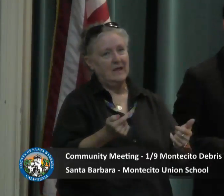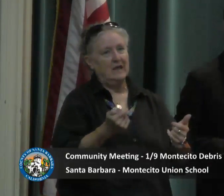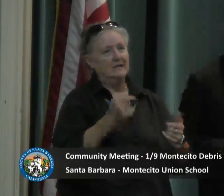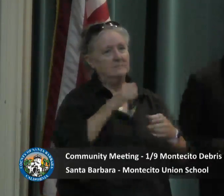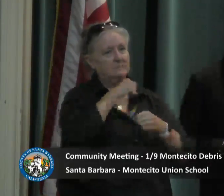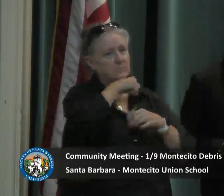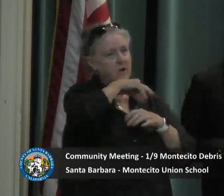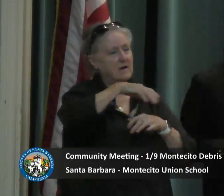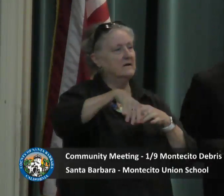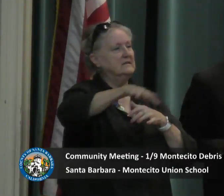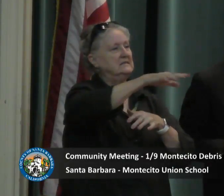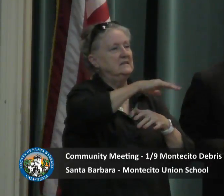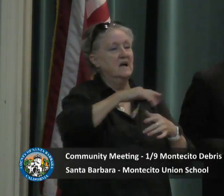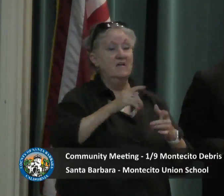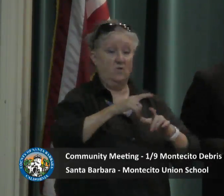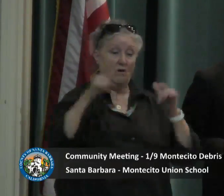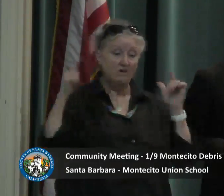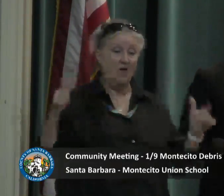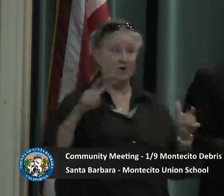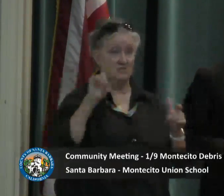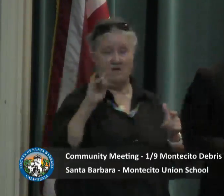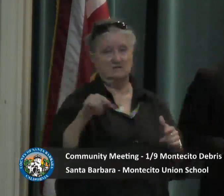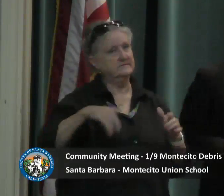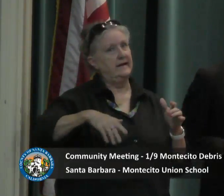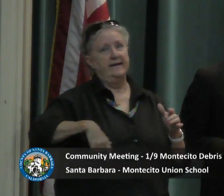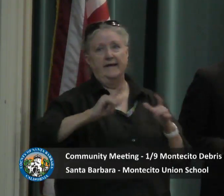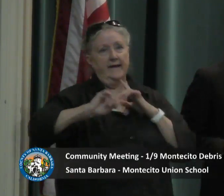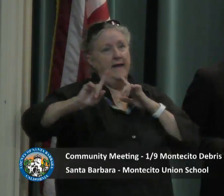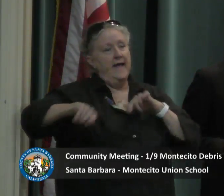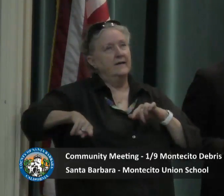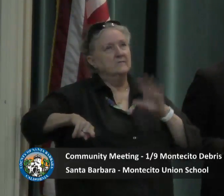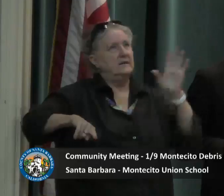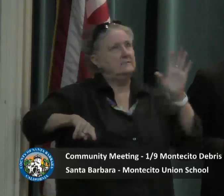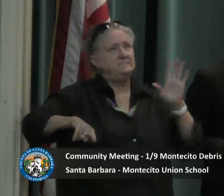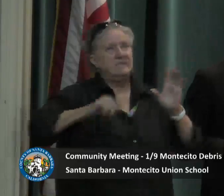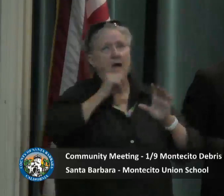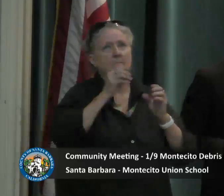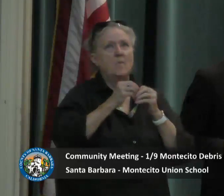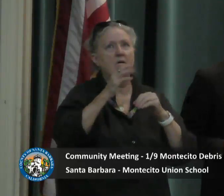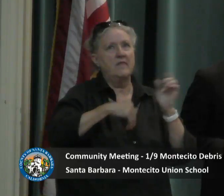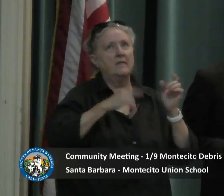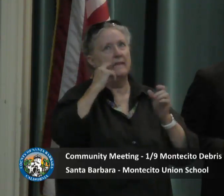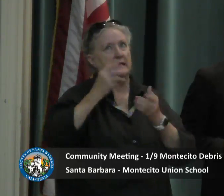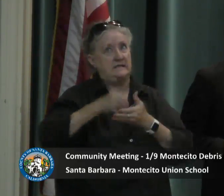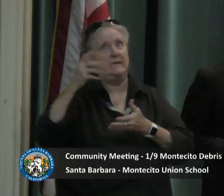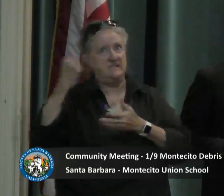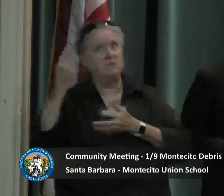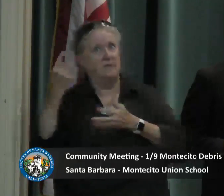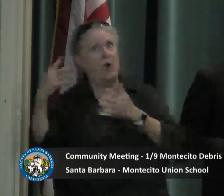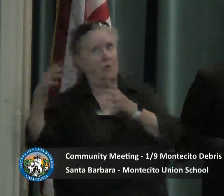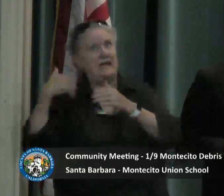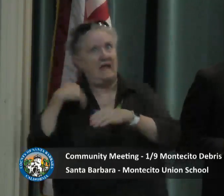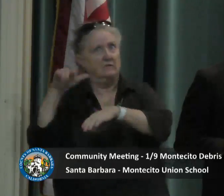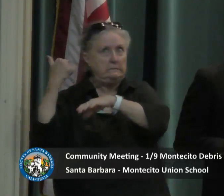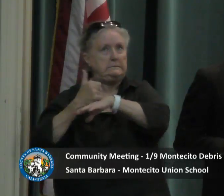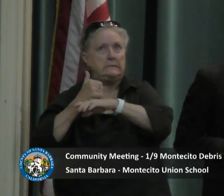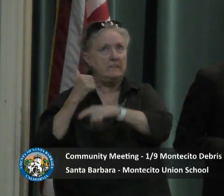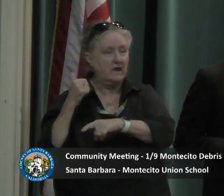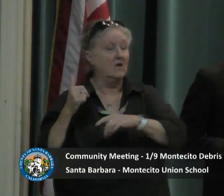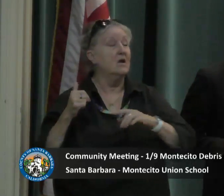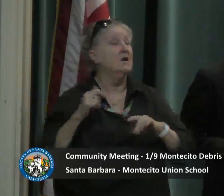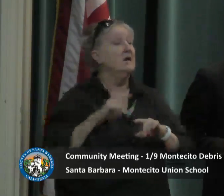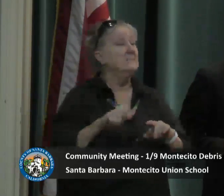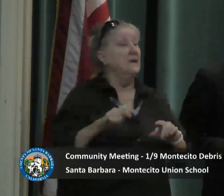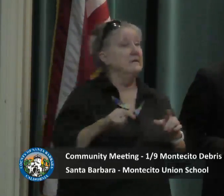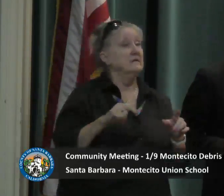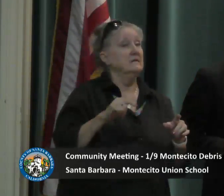for large lots, but we had or at least not more than the expensive solutions that are already out there.